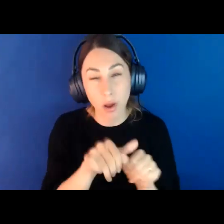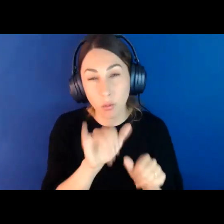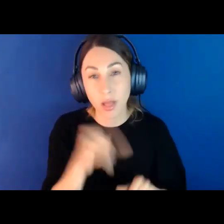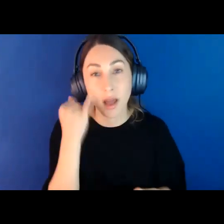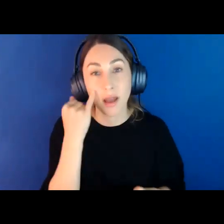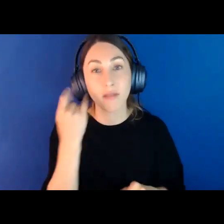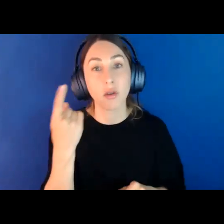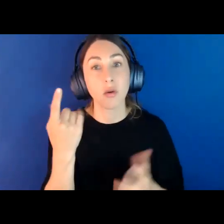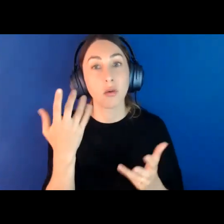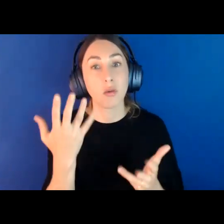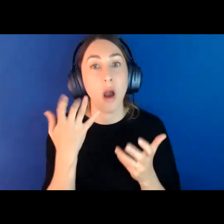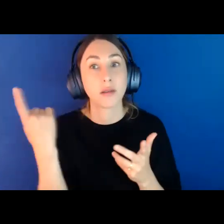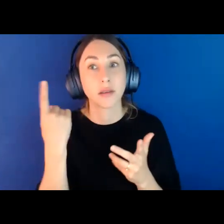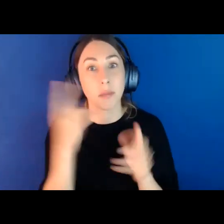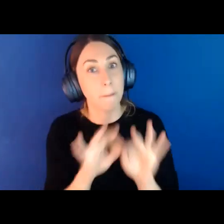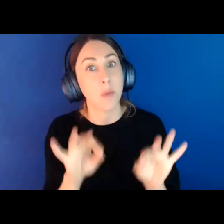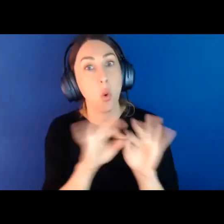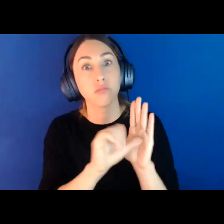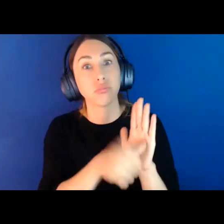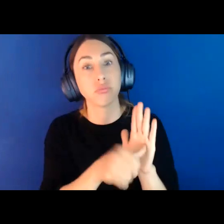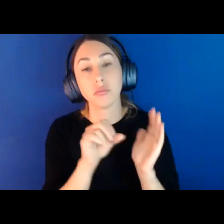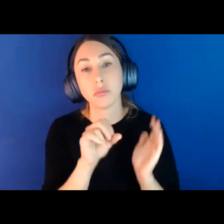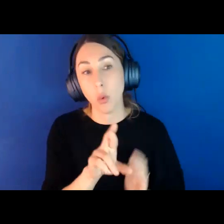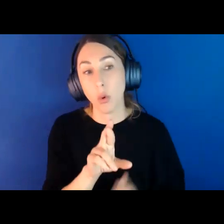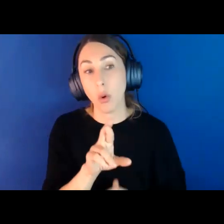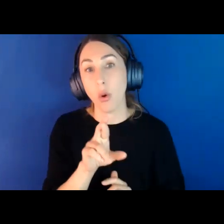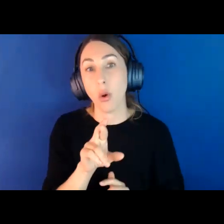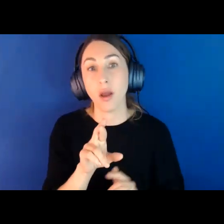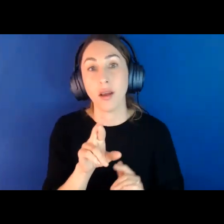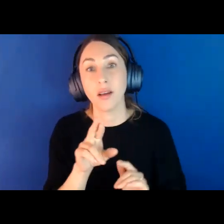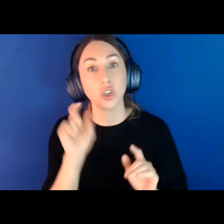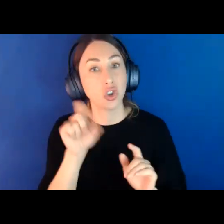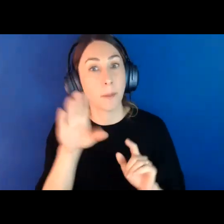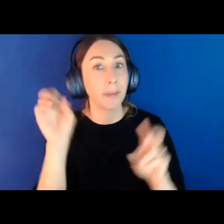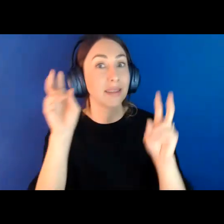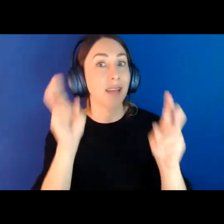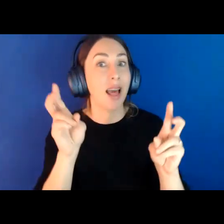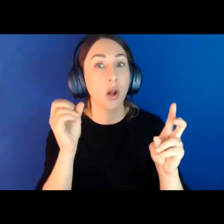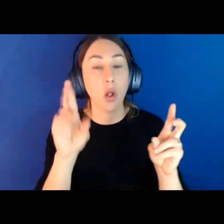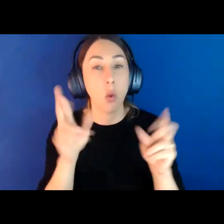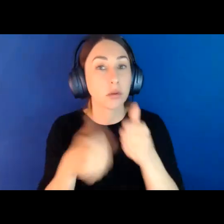attention to, or something that you think this should be a title or a subtitle.